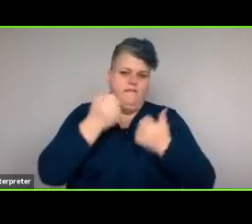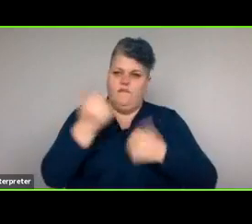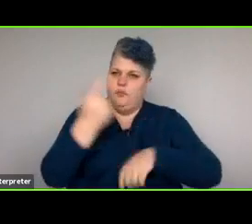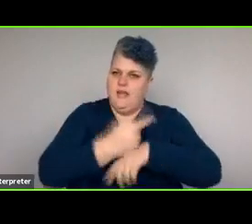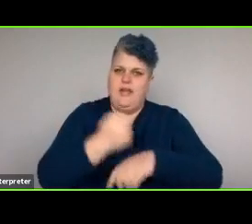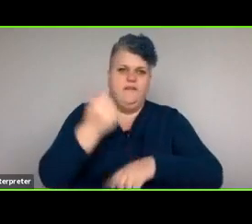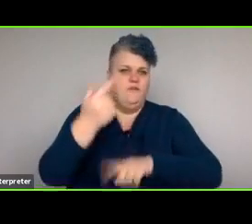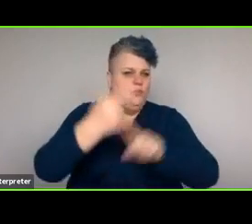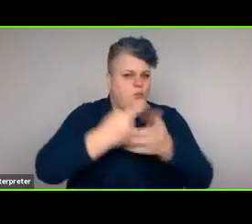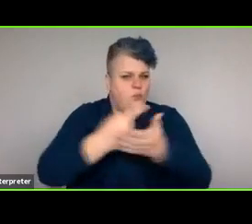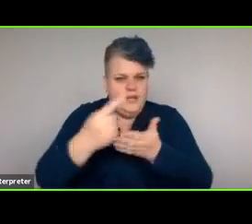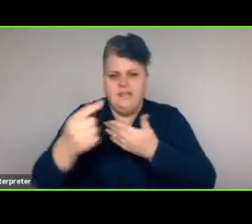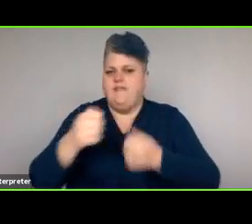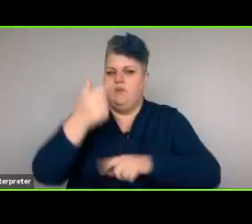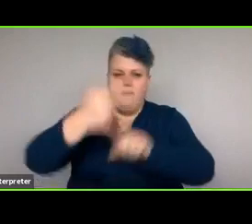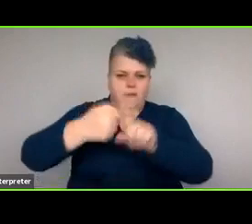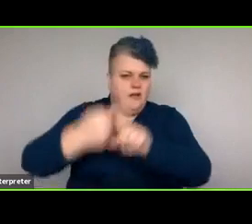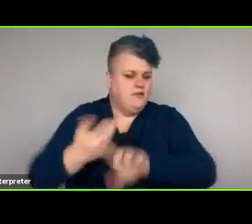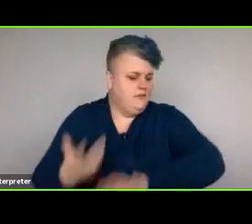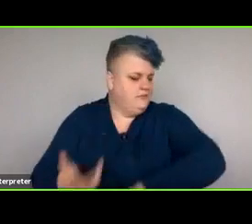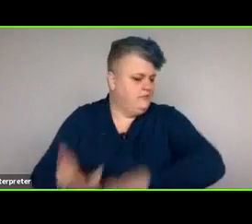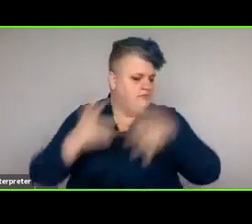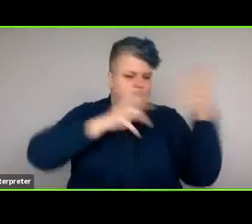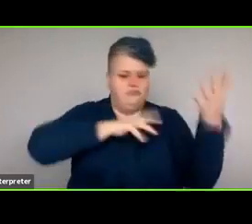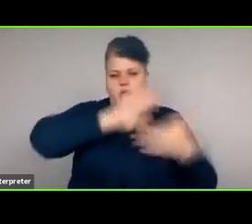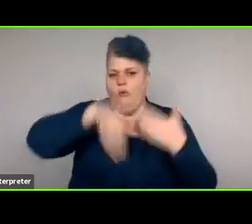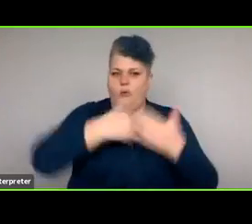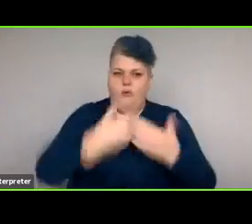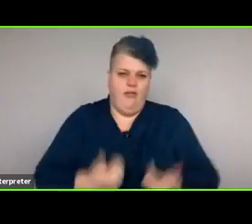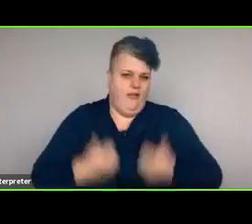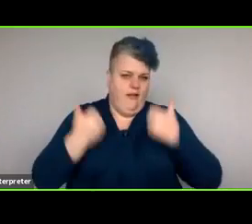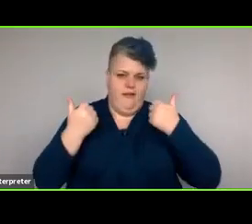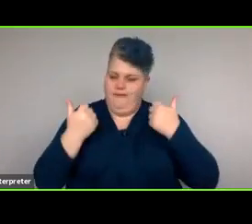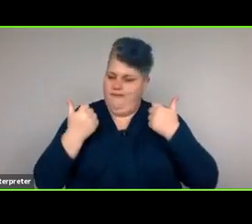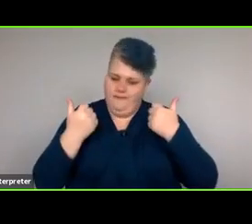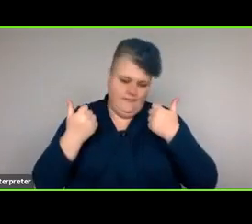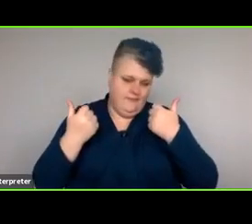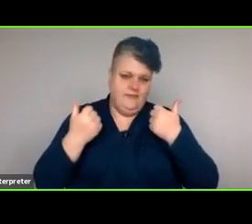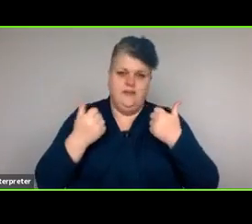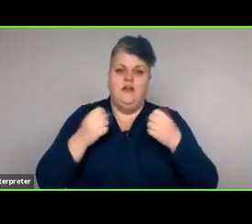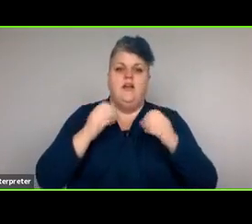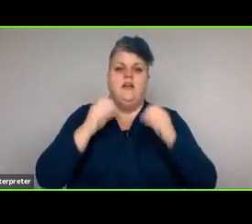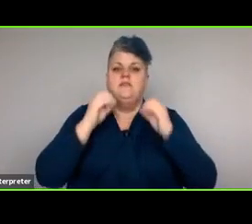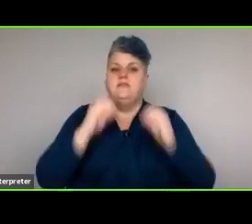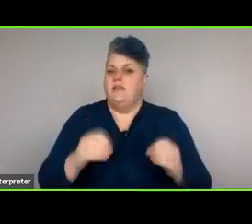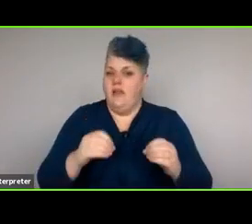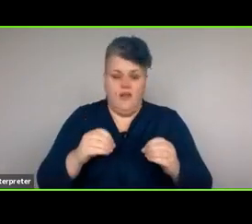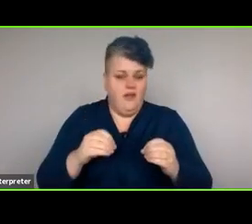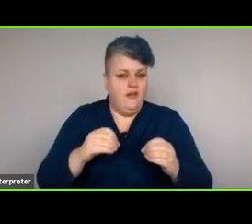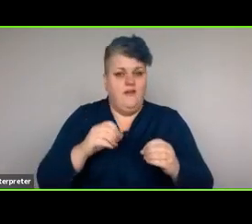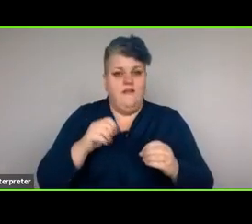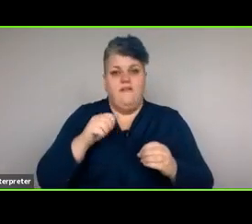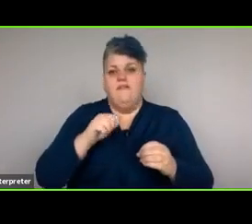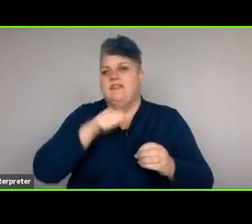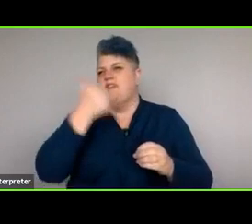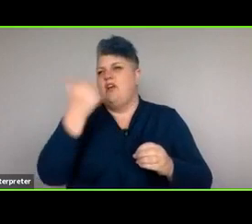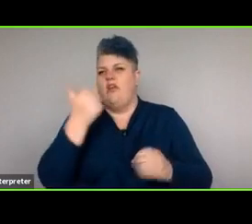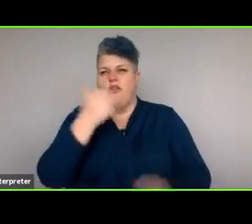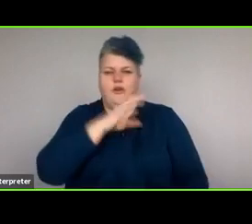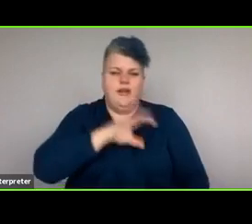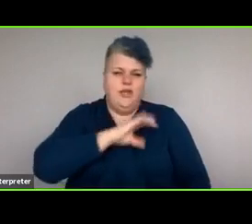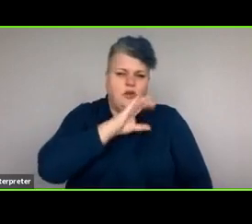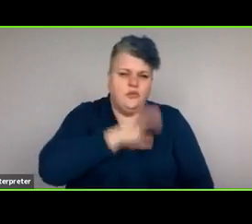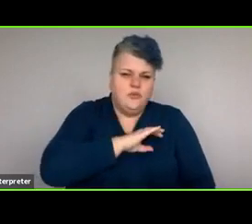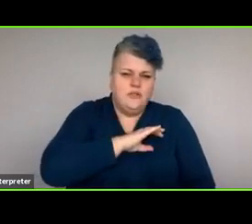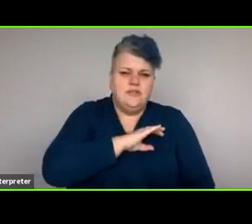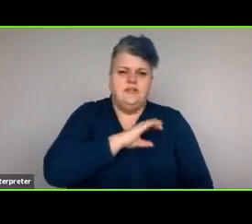months, and completely change our way of living. And that none of these other characteristics that are really powerful